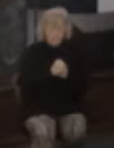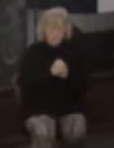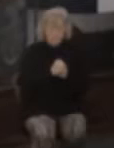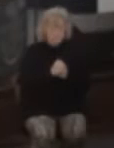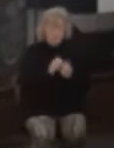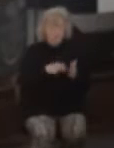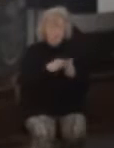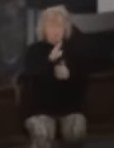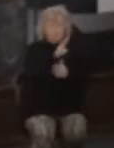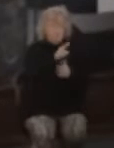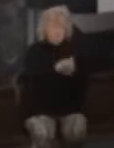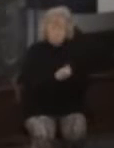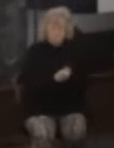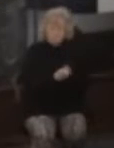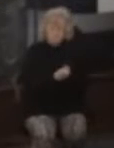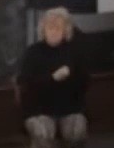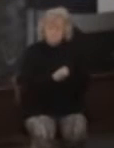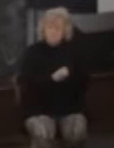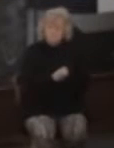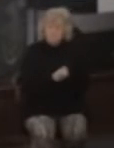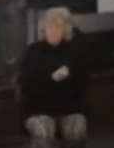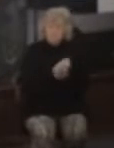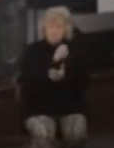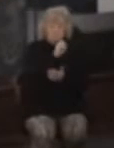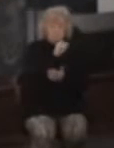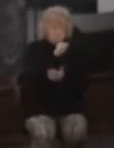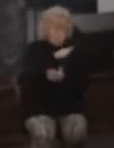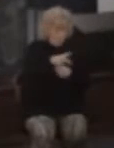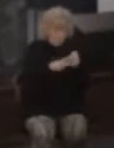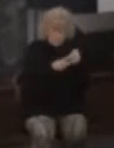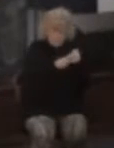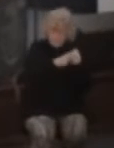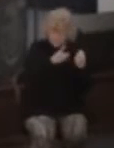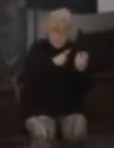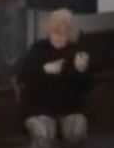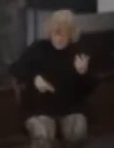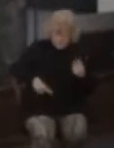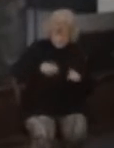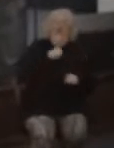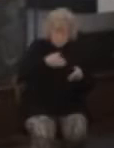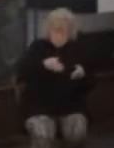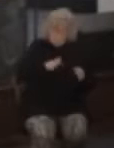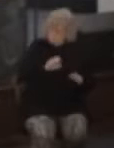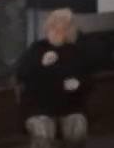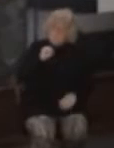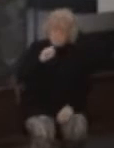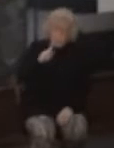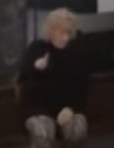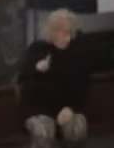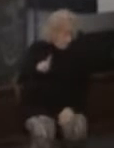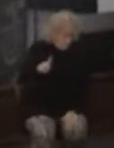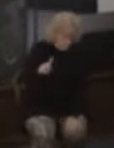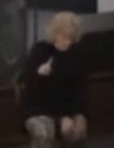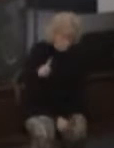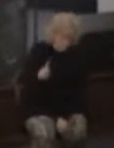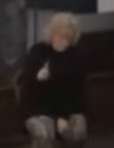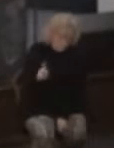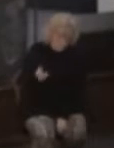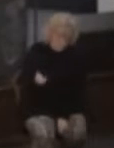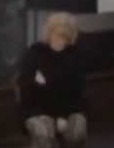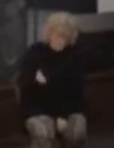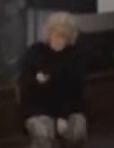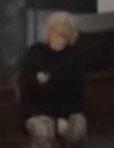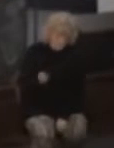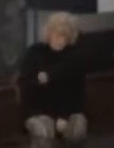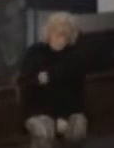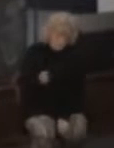Verse 2. From the day Saul kept David with him and did not let him return. From that day, Saul kept David with him and did not